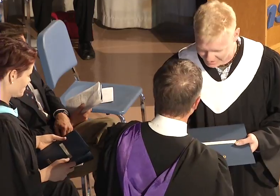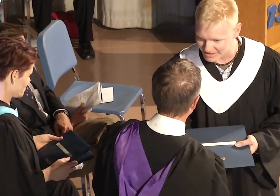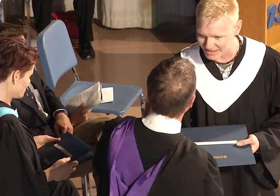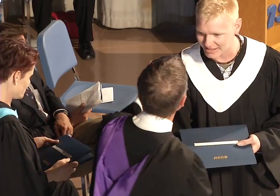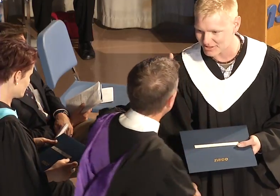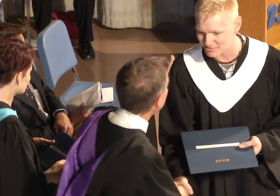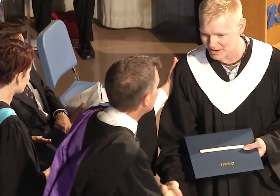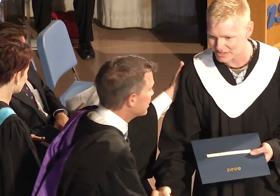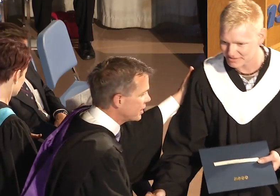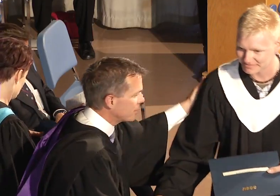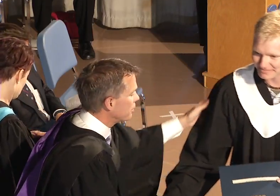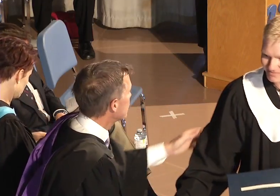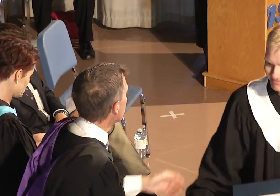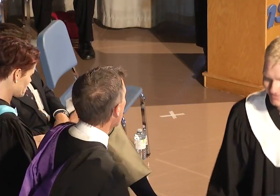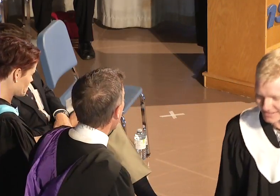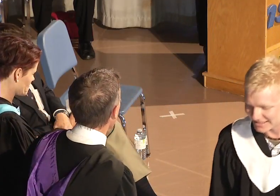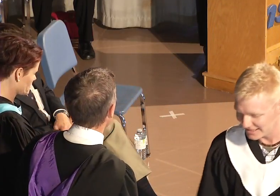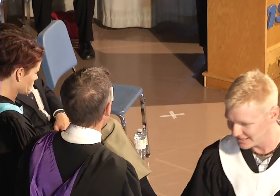Okay.